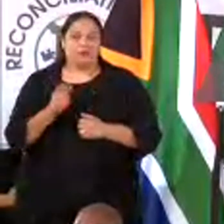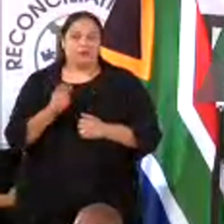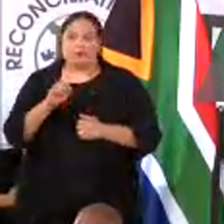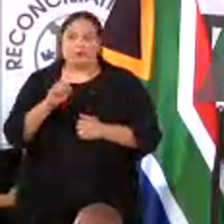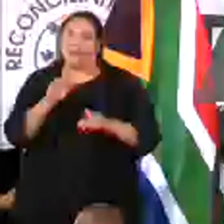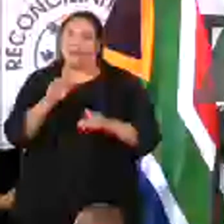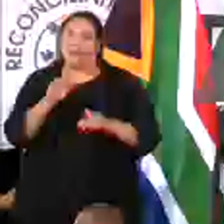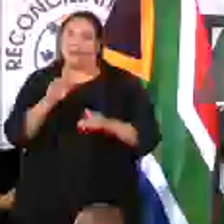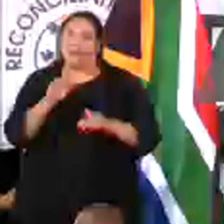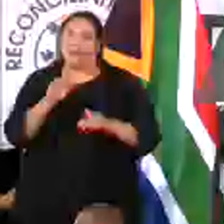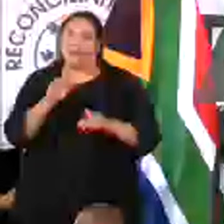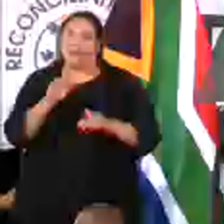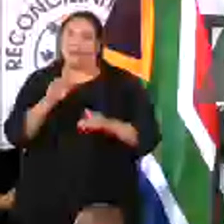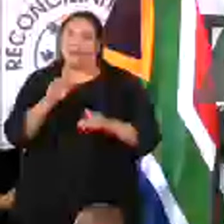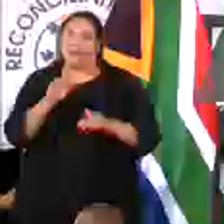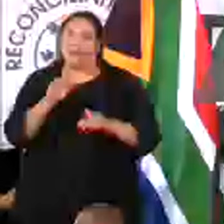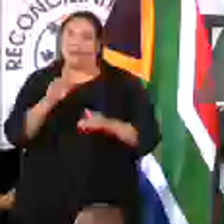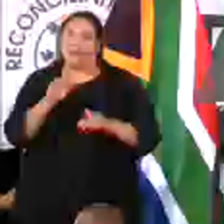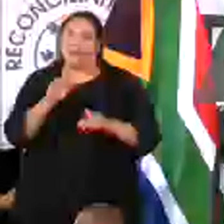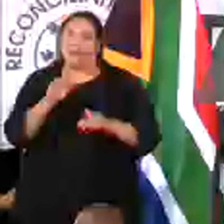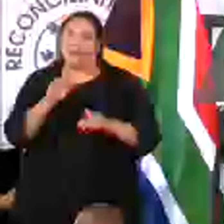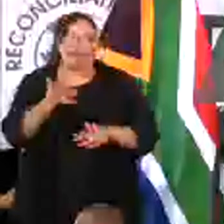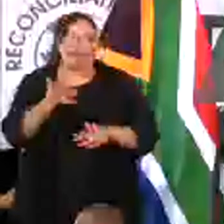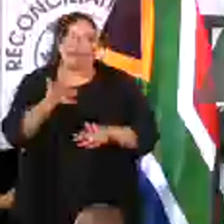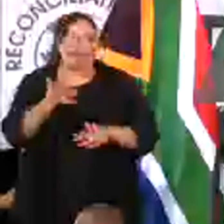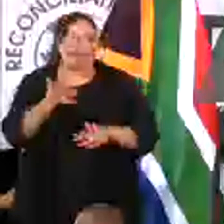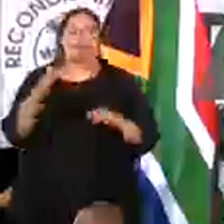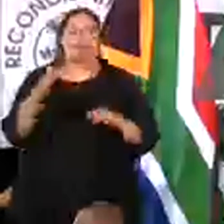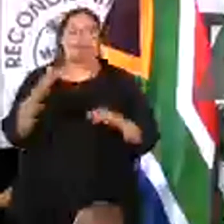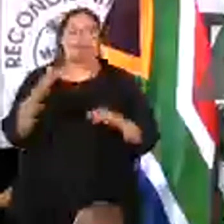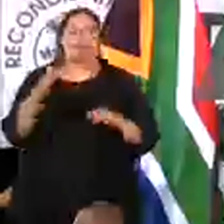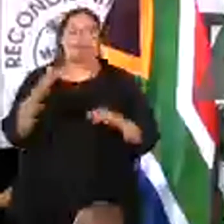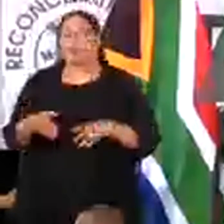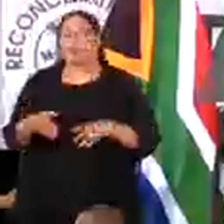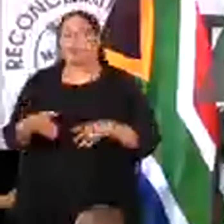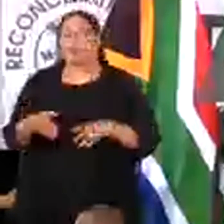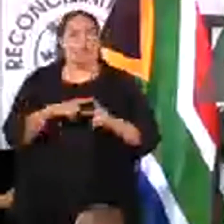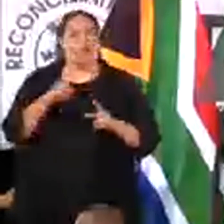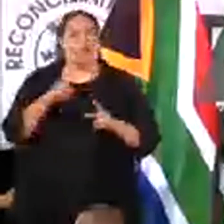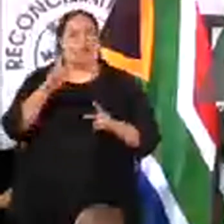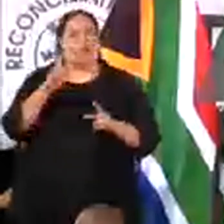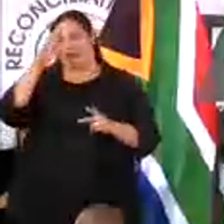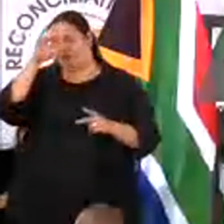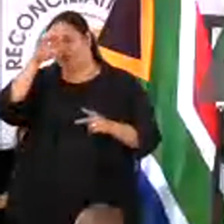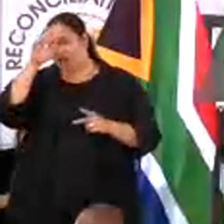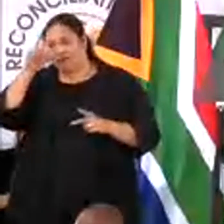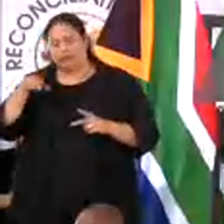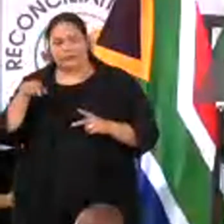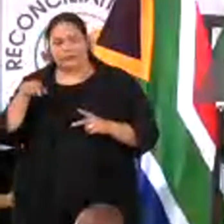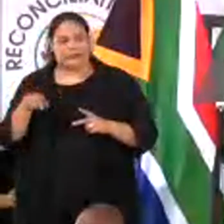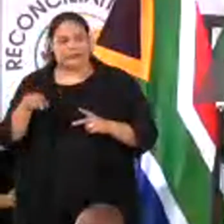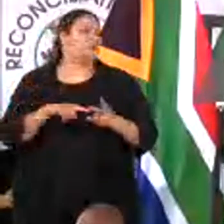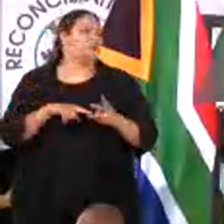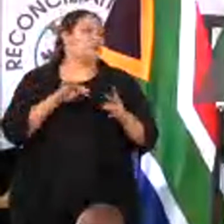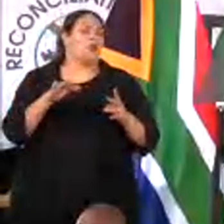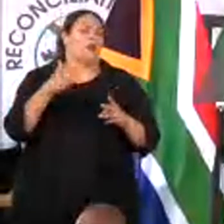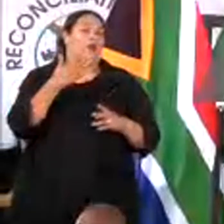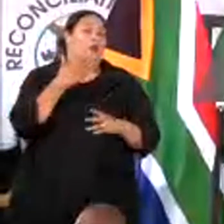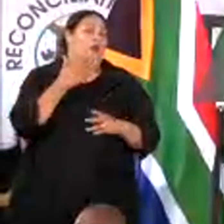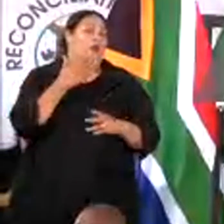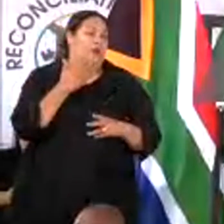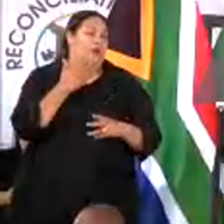people who are colored, we have people who are Afrikaners, we have